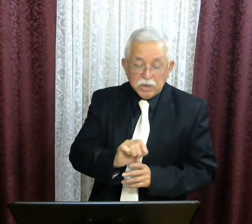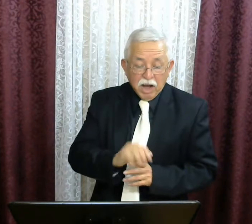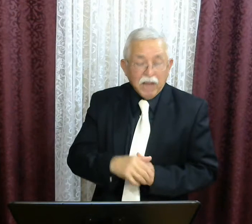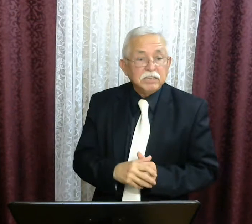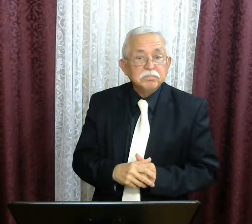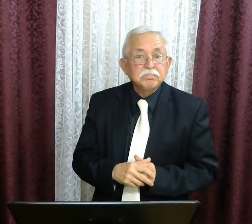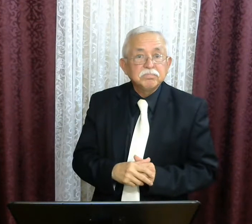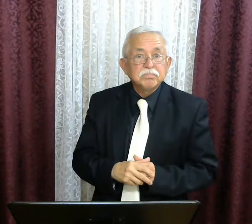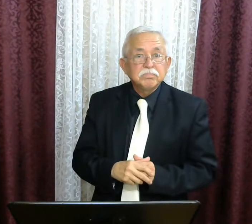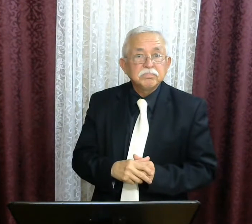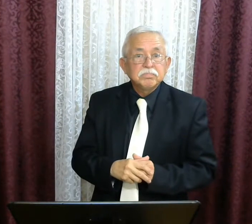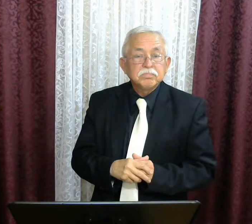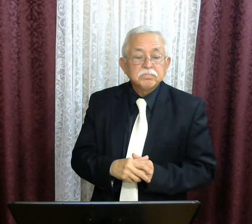God,